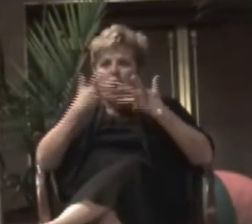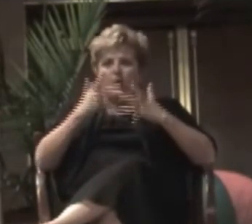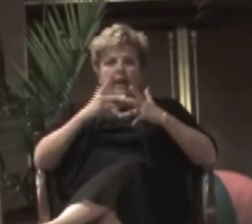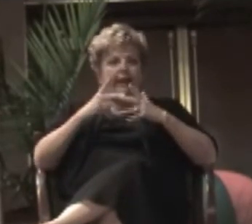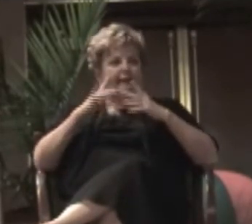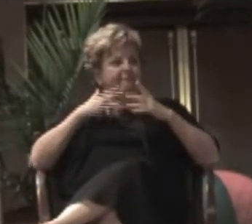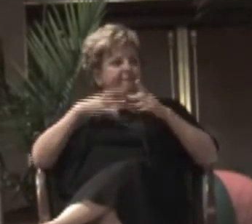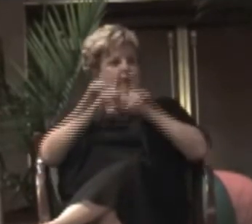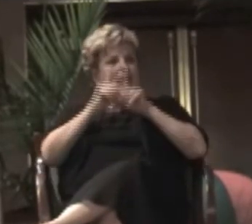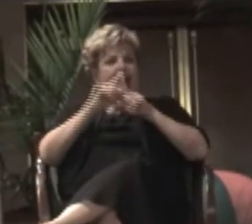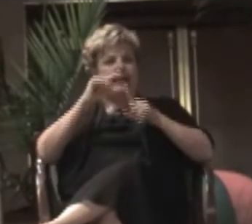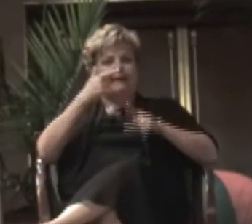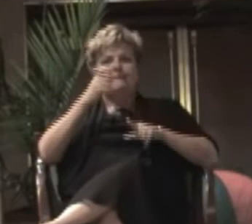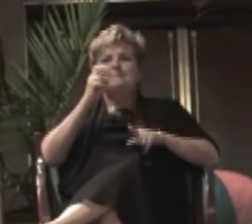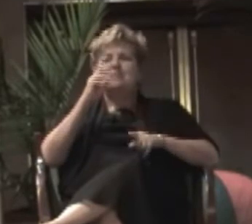Real rough.